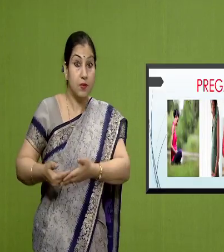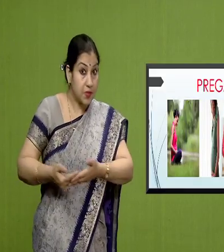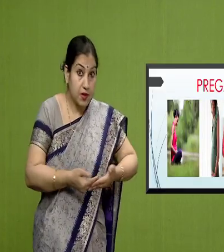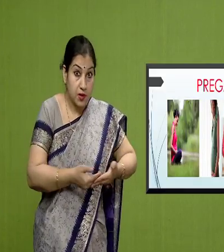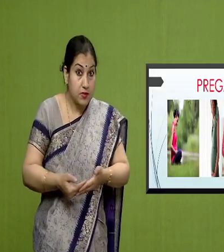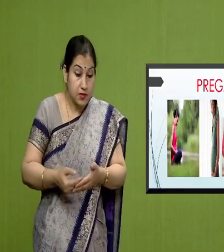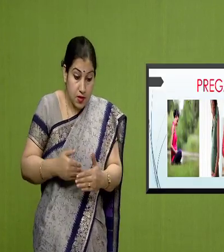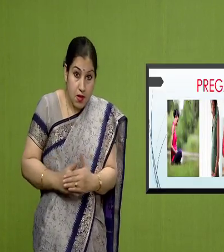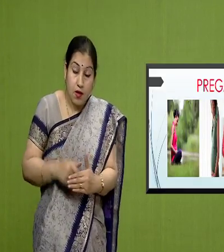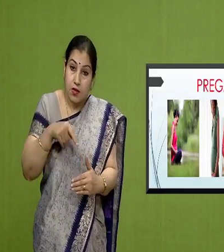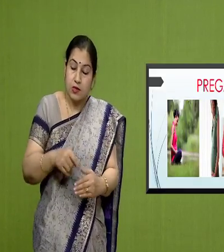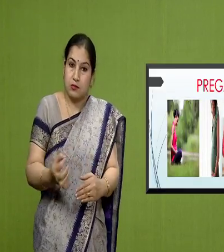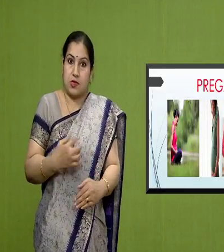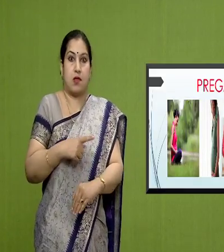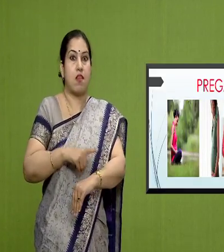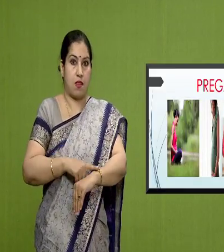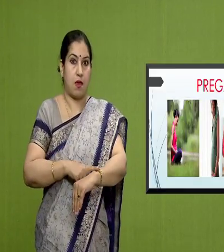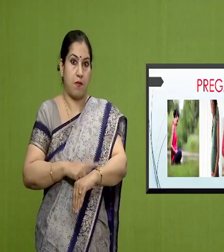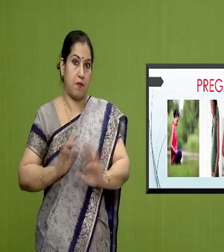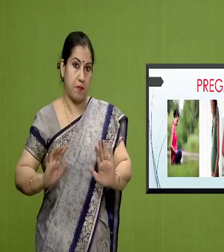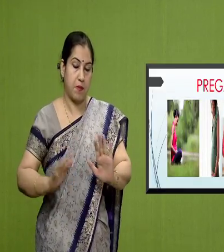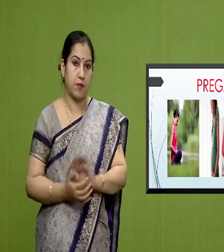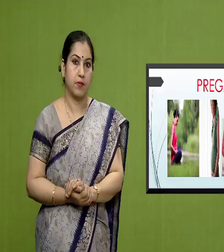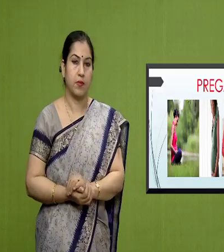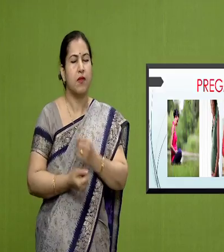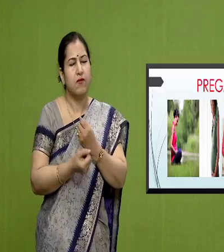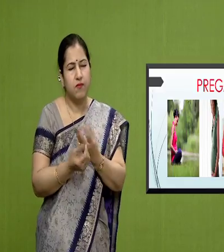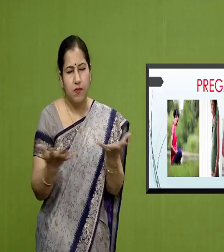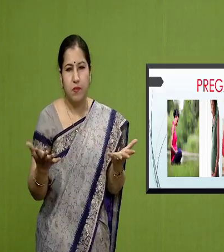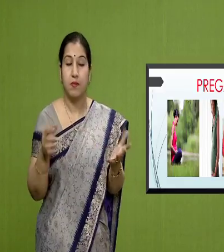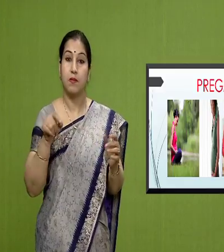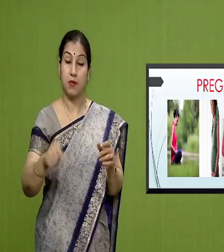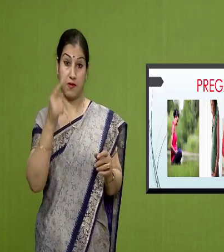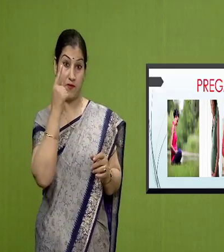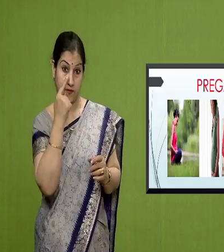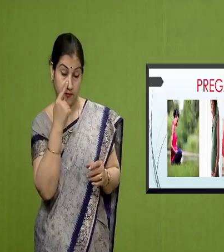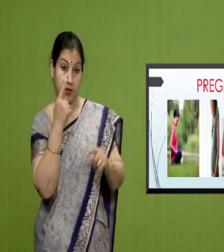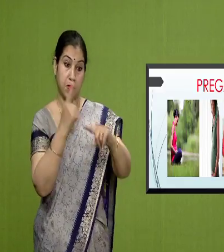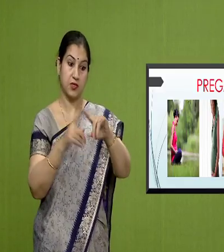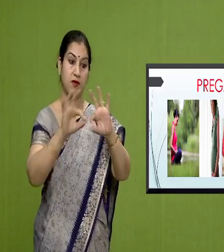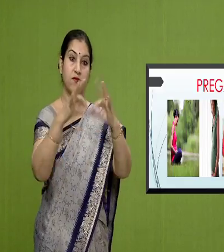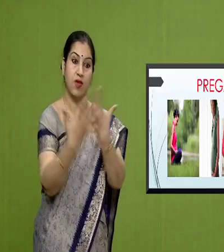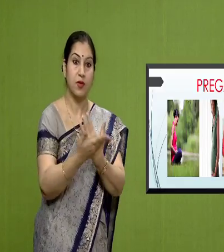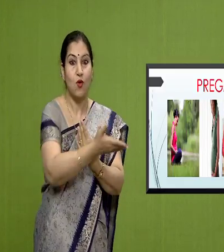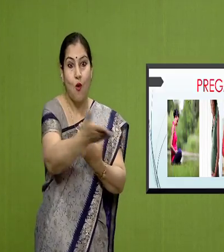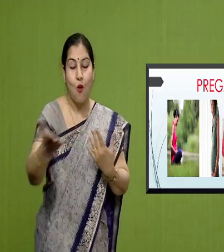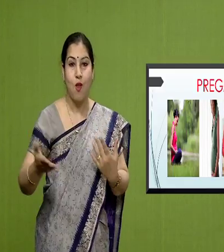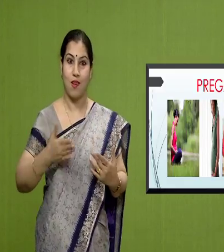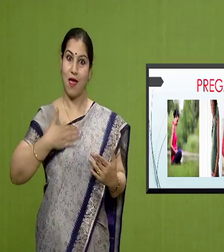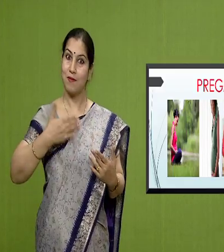Pregnancy is a special time, not only for the family but also for